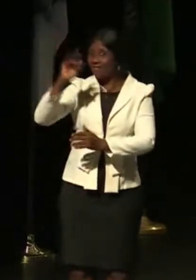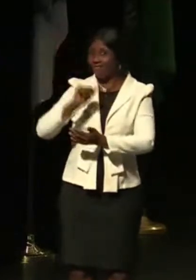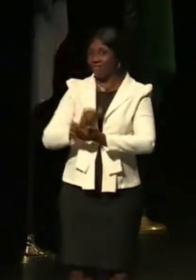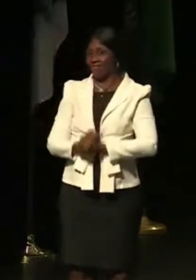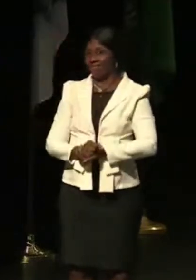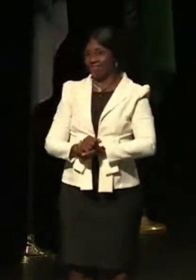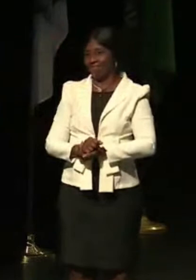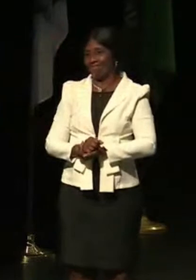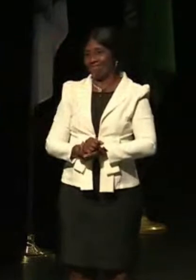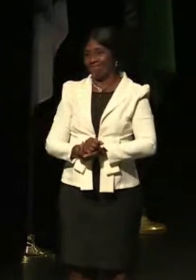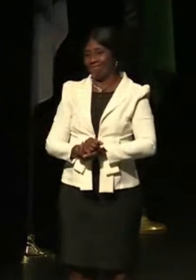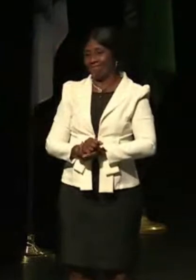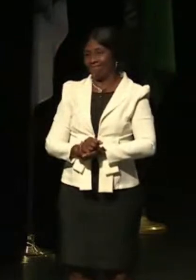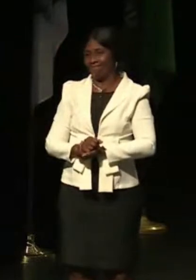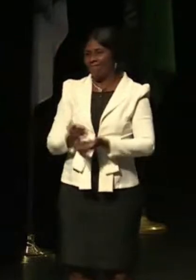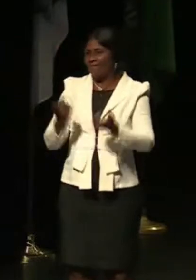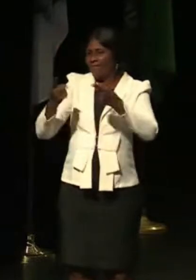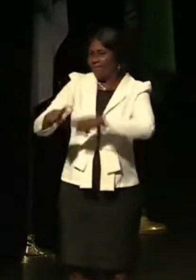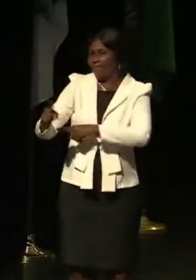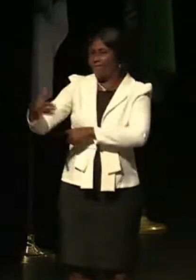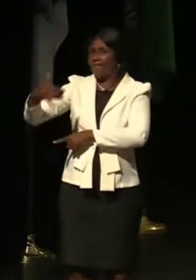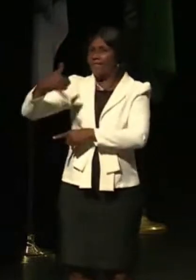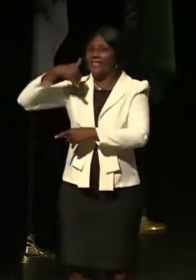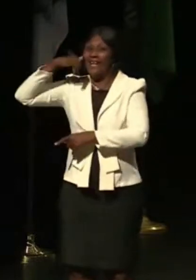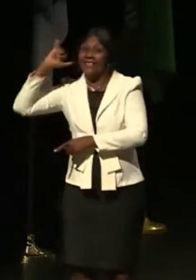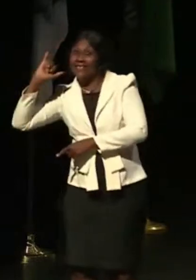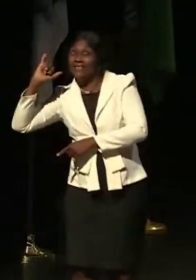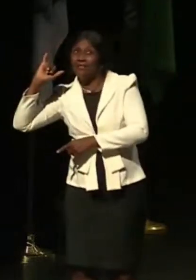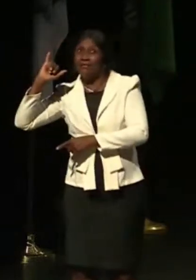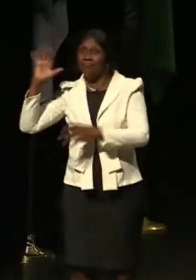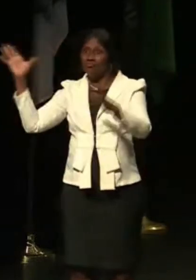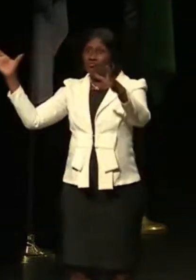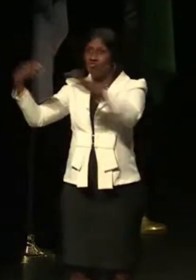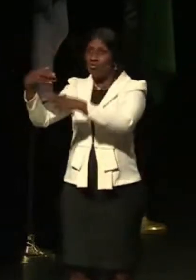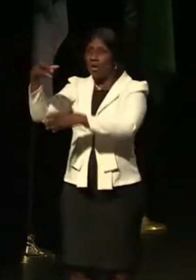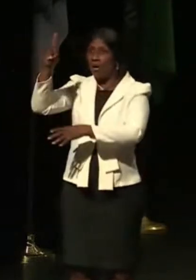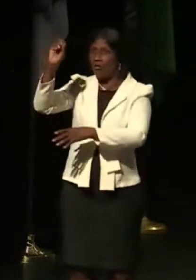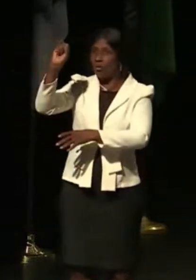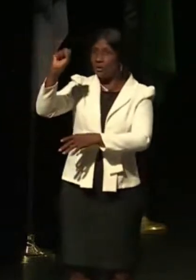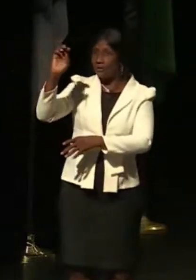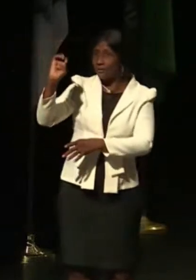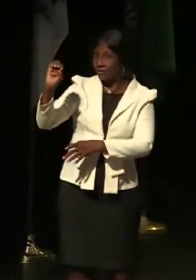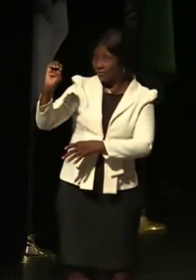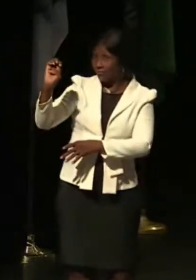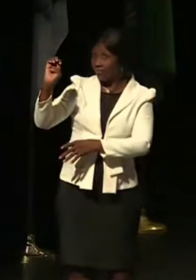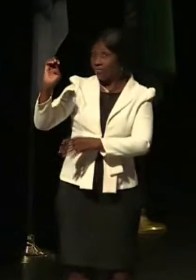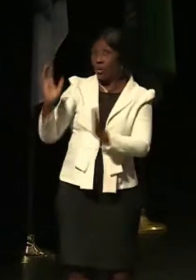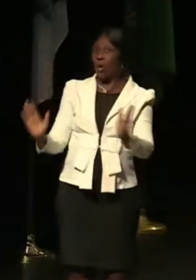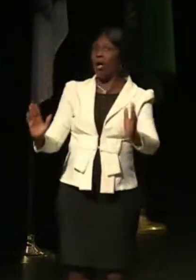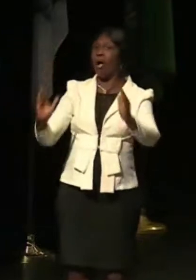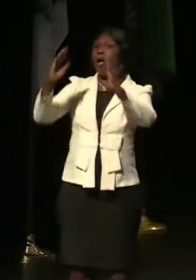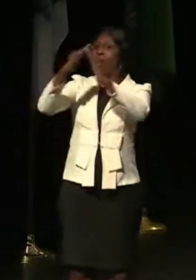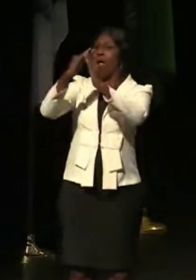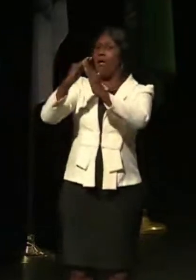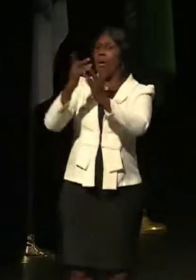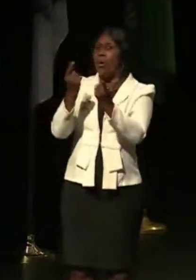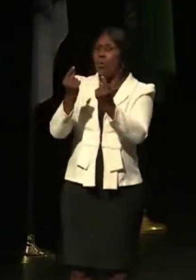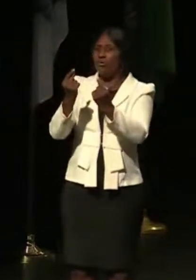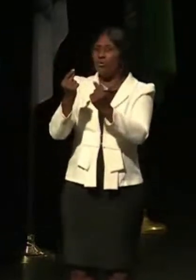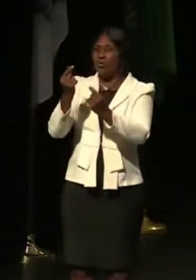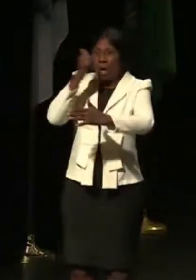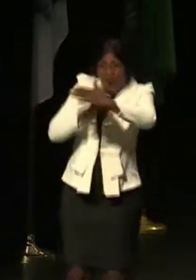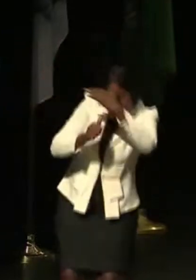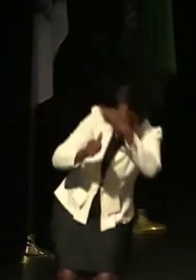And just yesterday, the children of Rose Hill had to duck under their benches and their